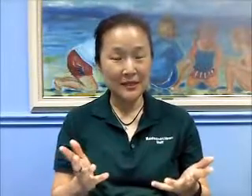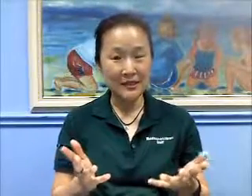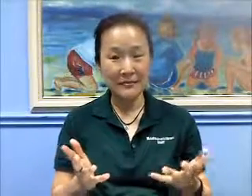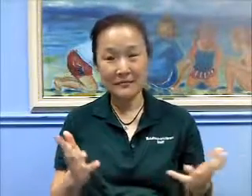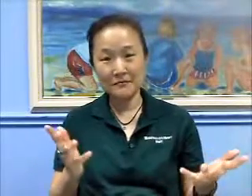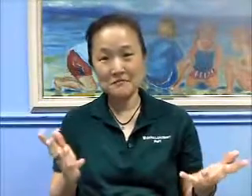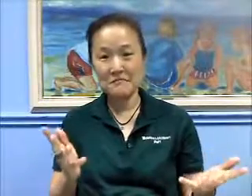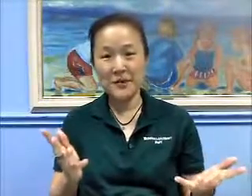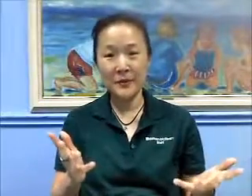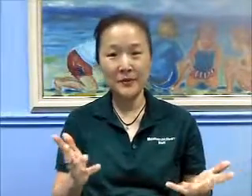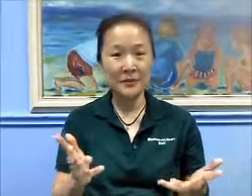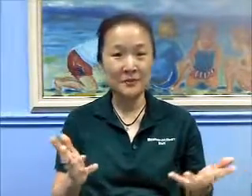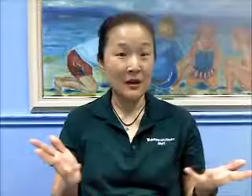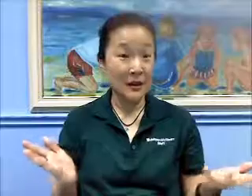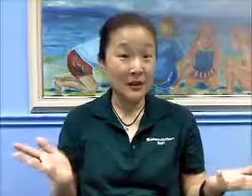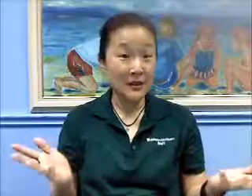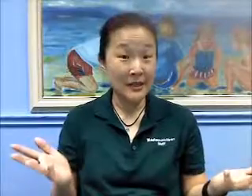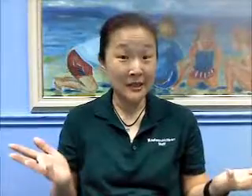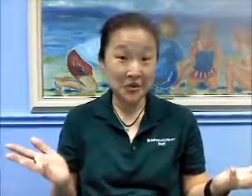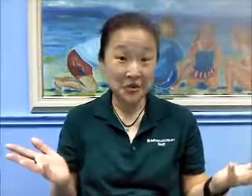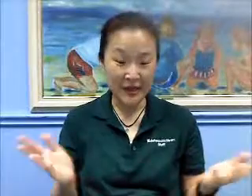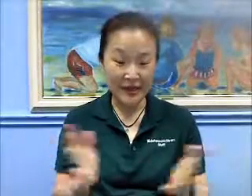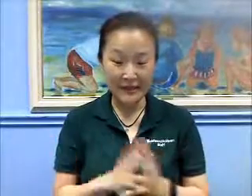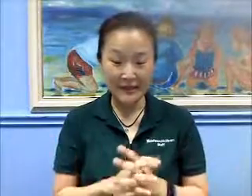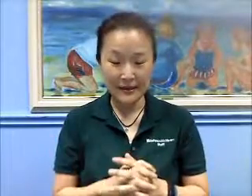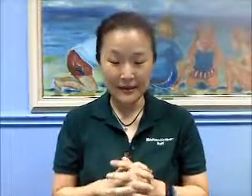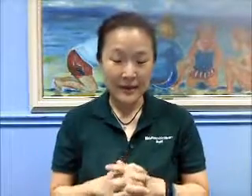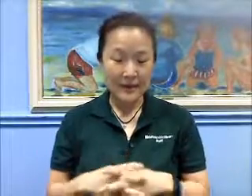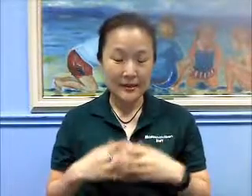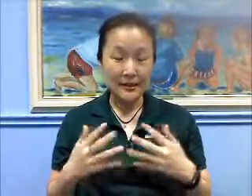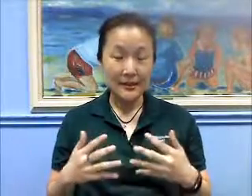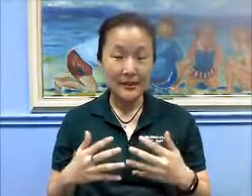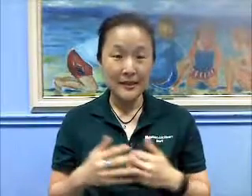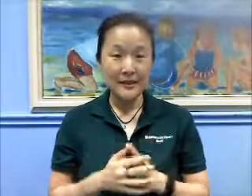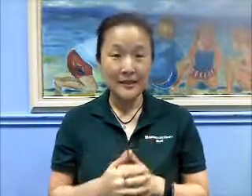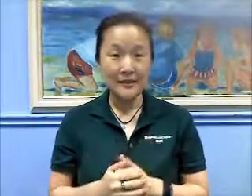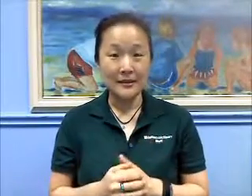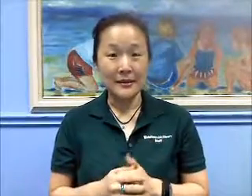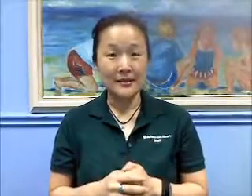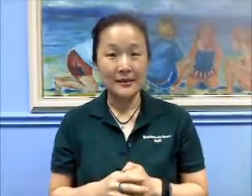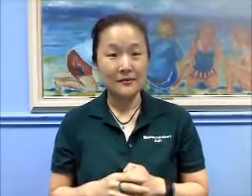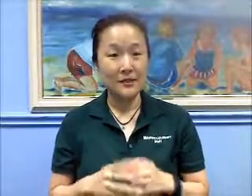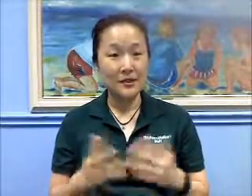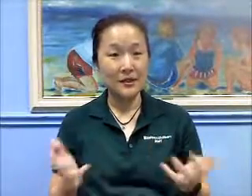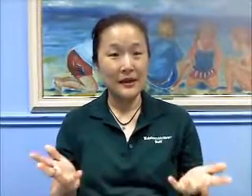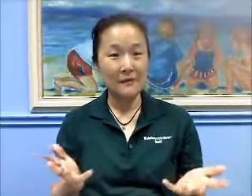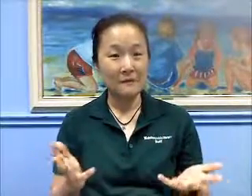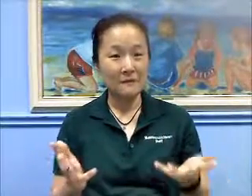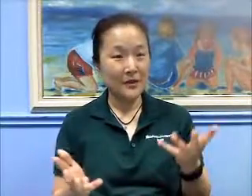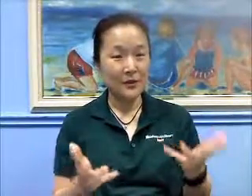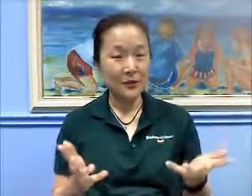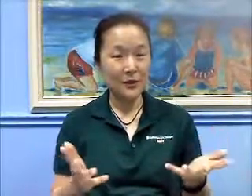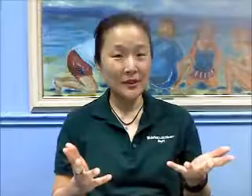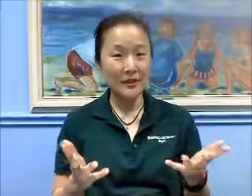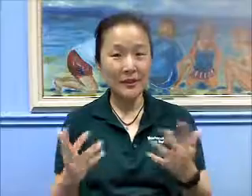that people most commonly go to, I guess. So the next thing is that once you have gone to work and